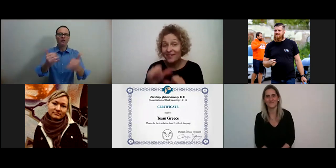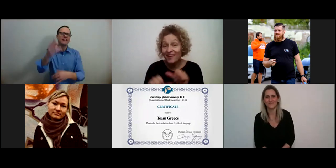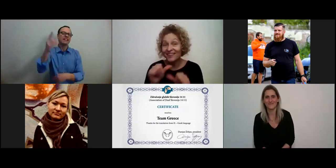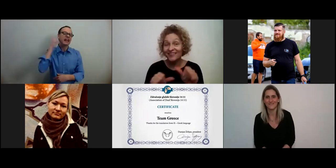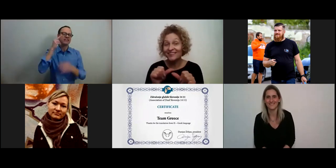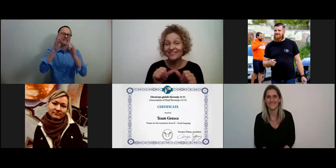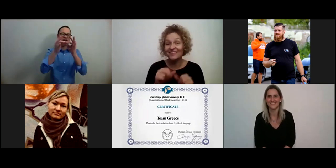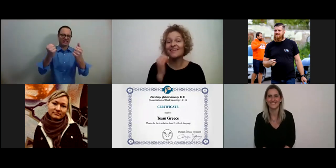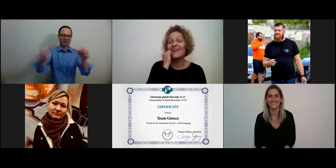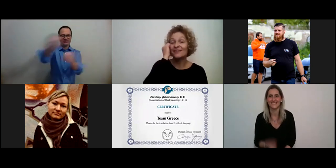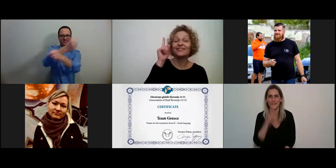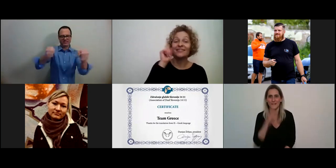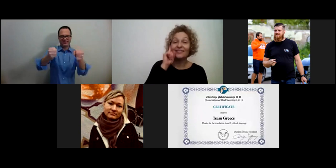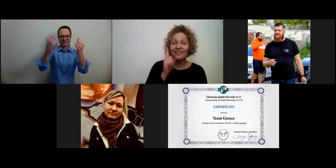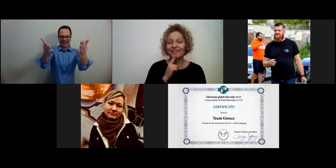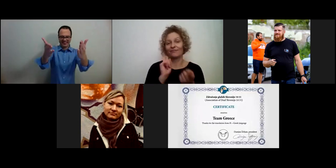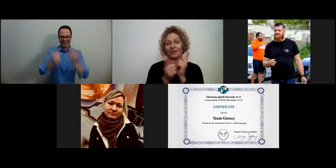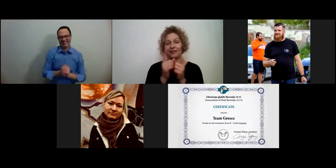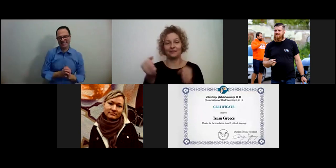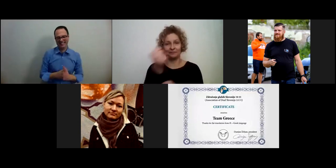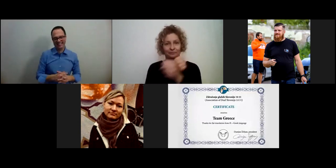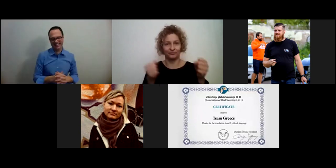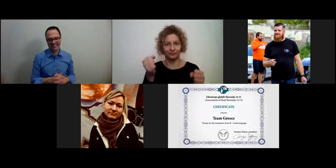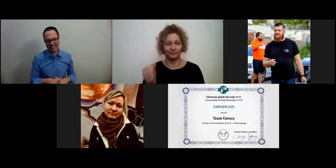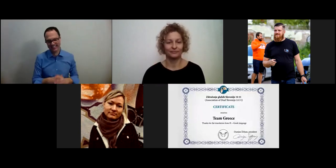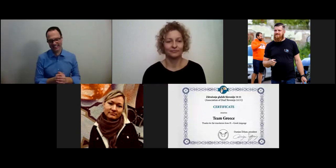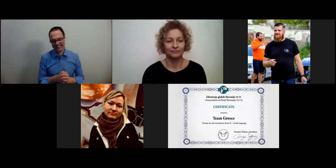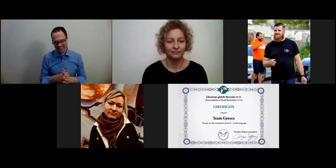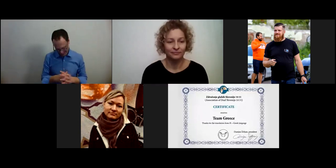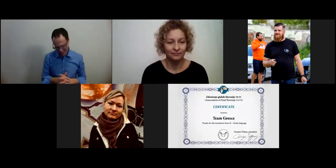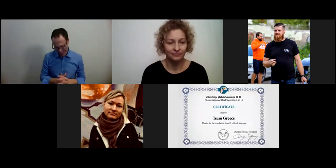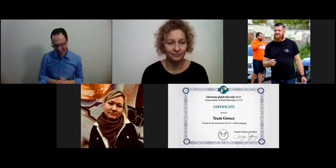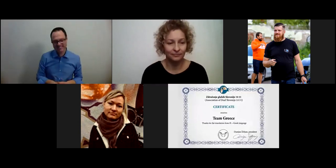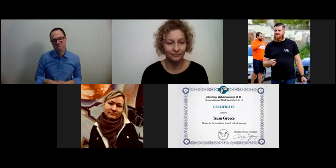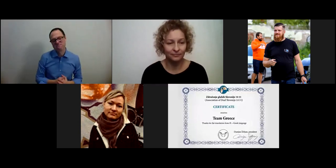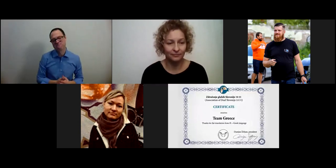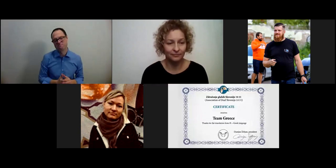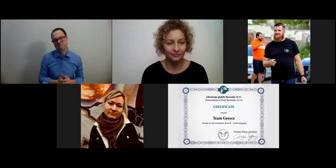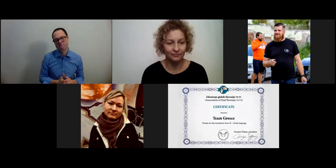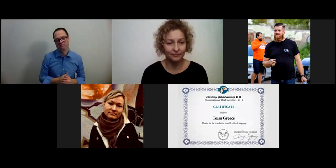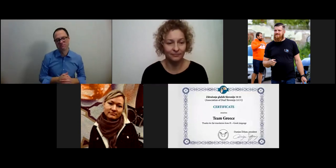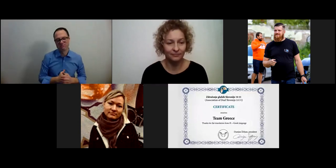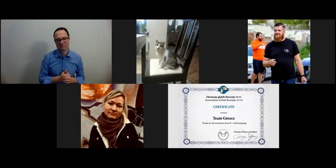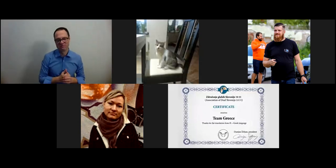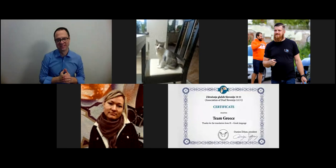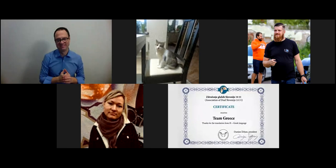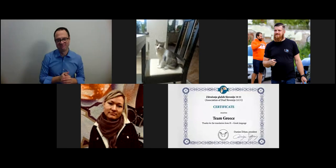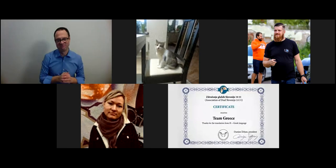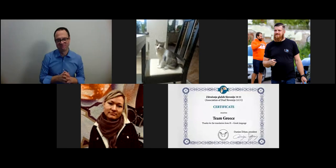You have to have it on gallery view. I know, but even then I have three screens to scroll